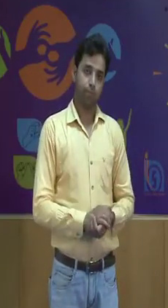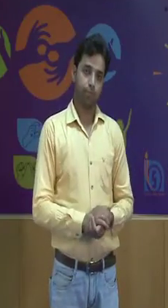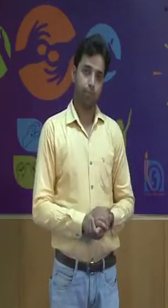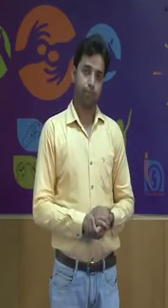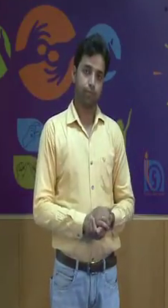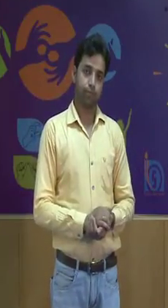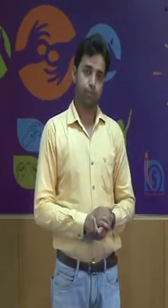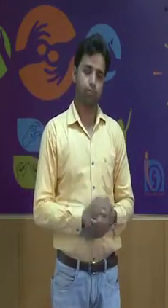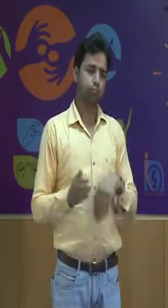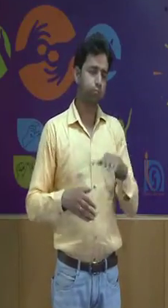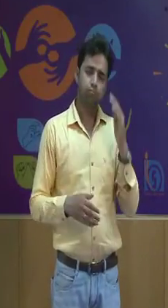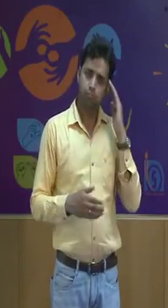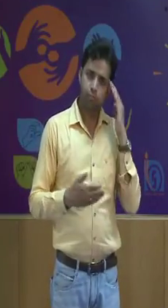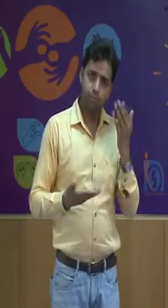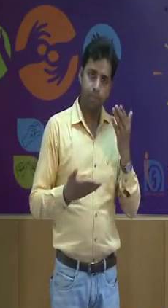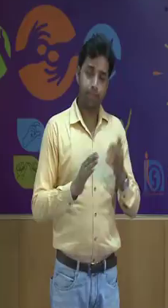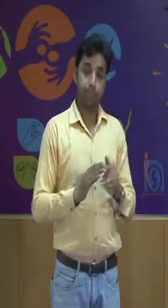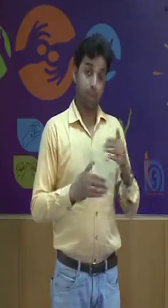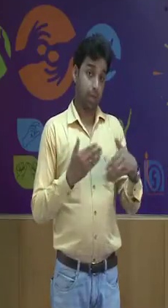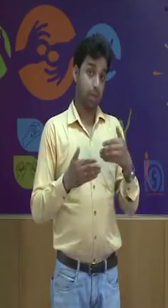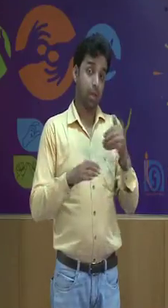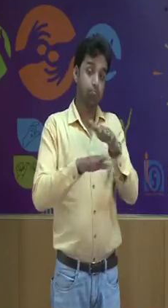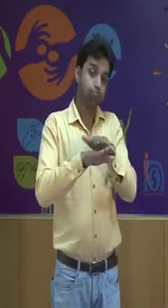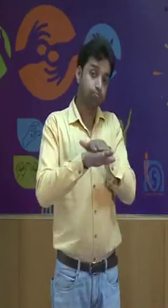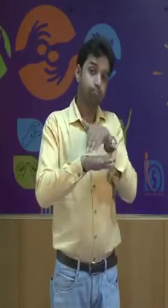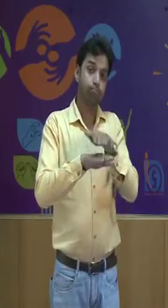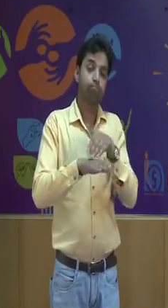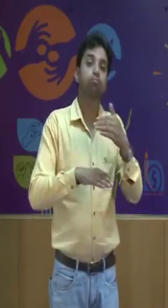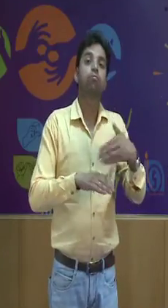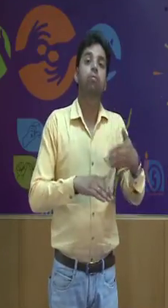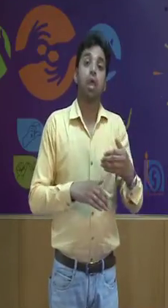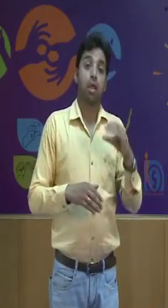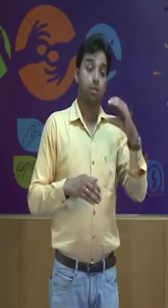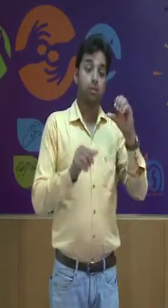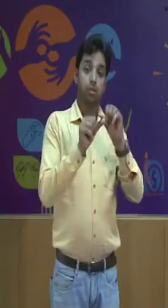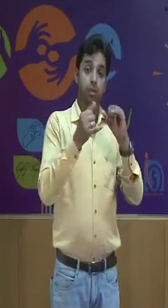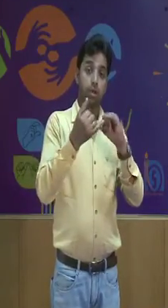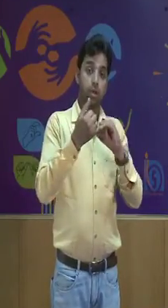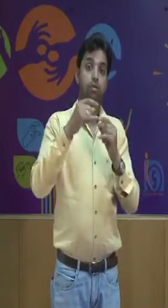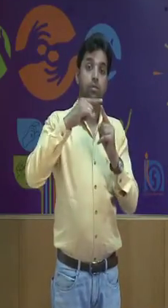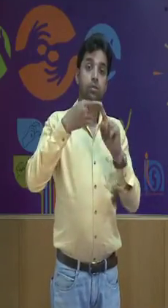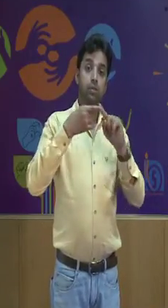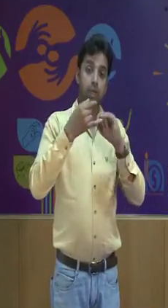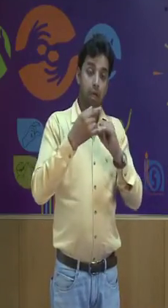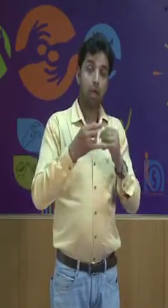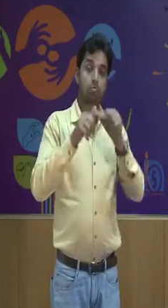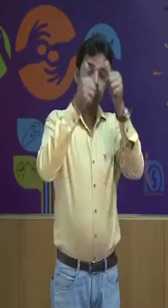We also know that slowly the caste system became very rigid in the